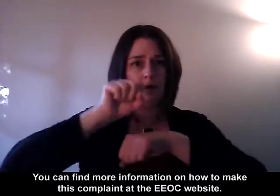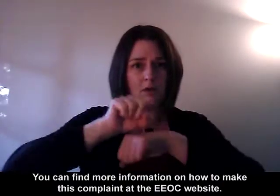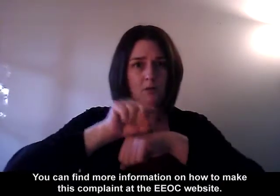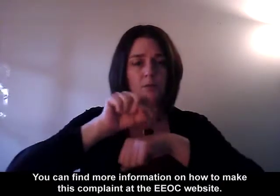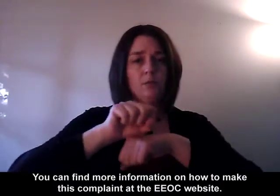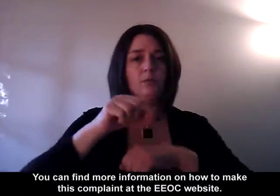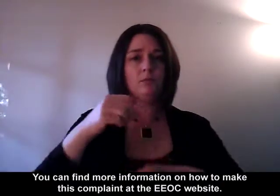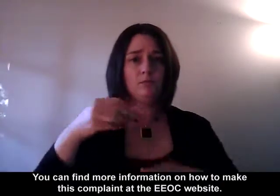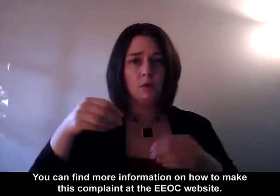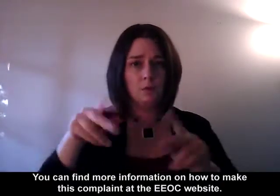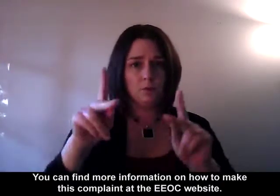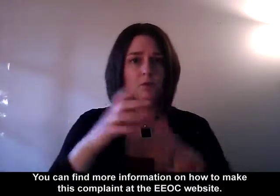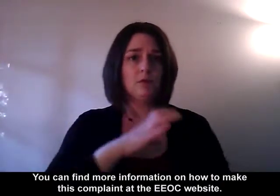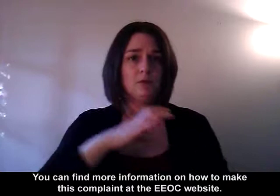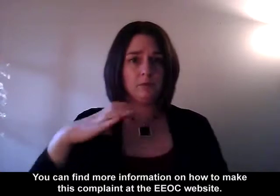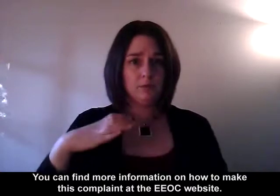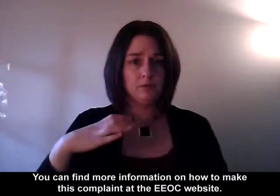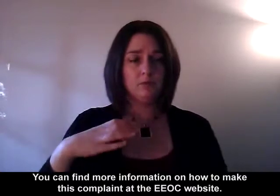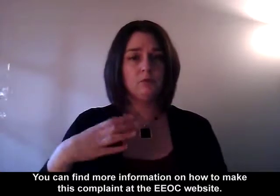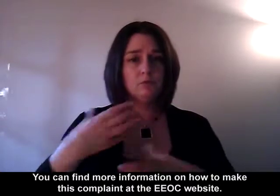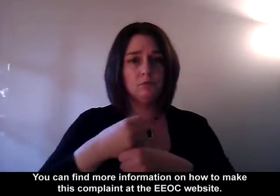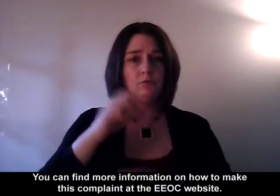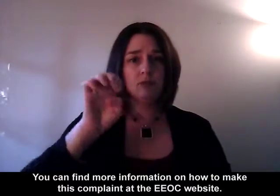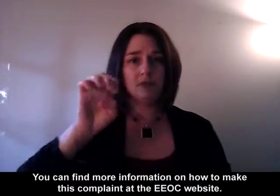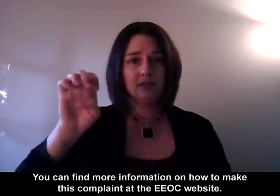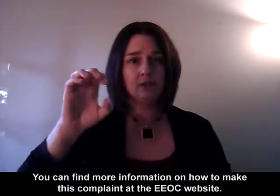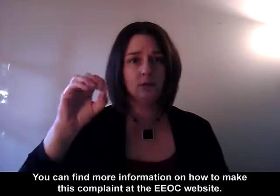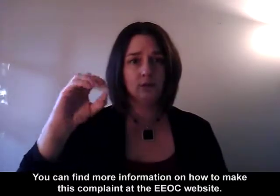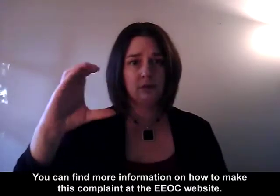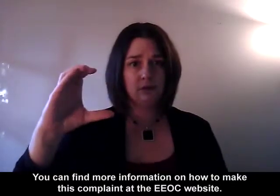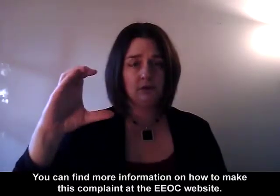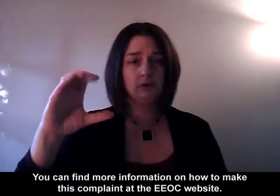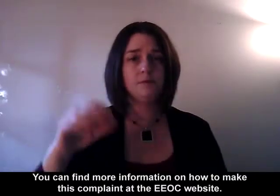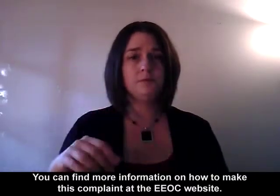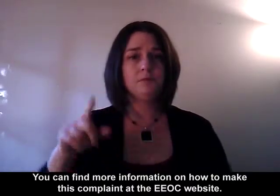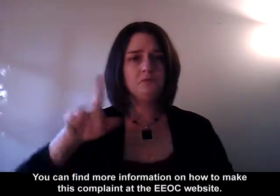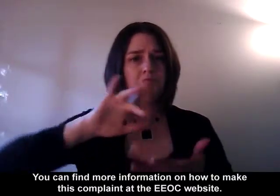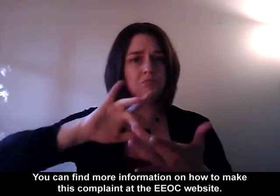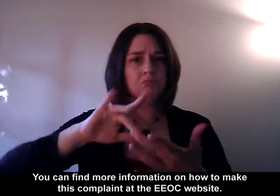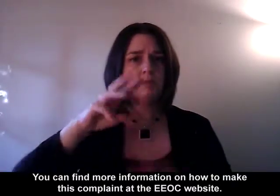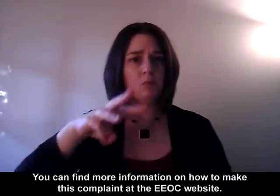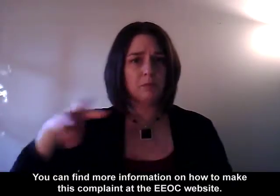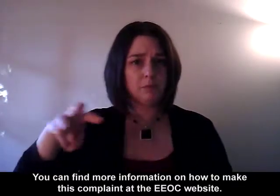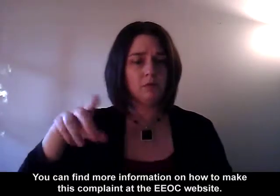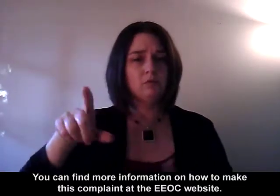You can find more information on how to make this complaint at the EEOC website.